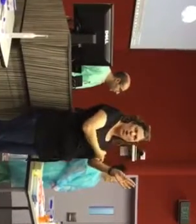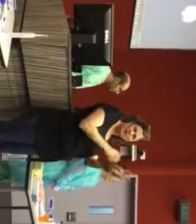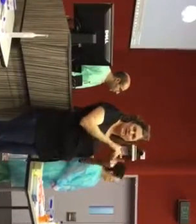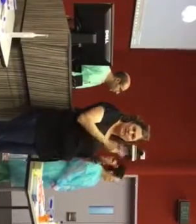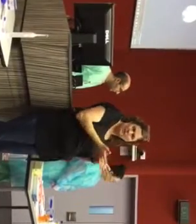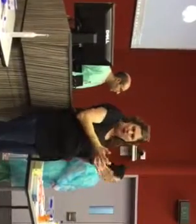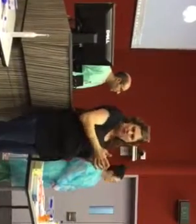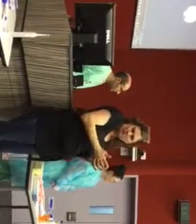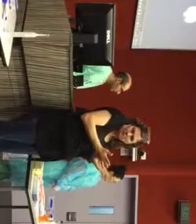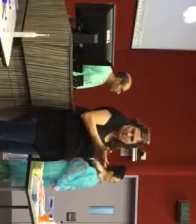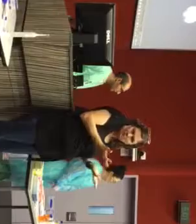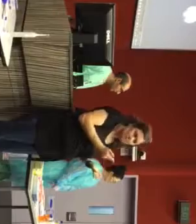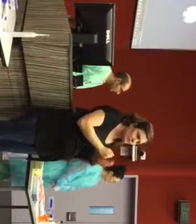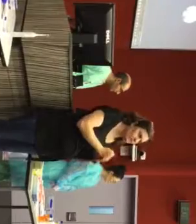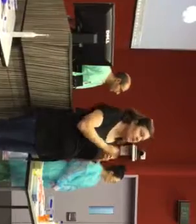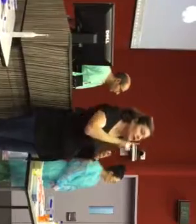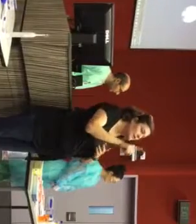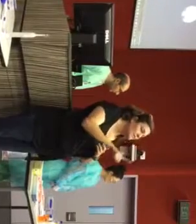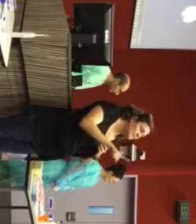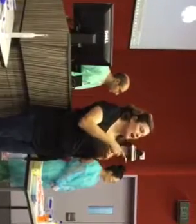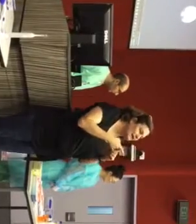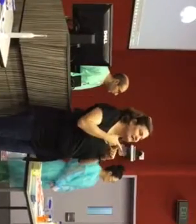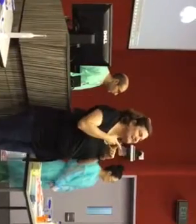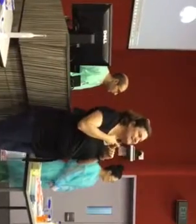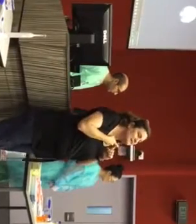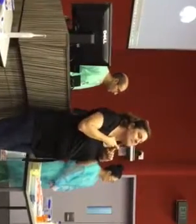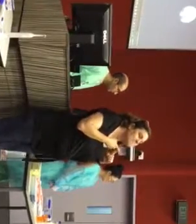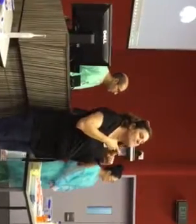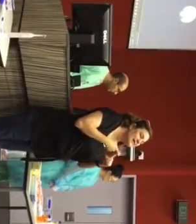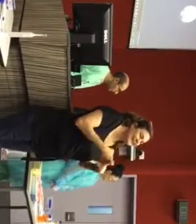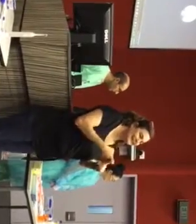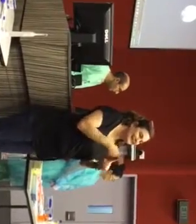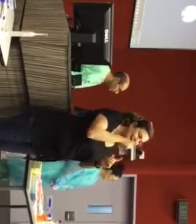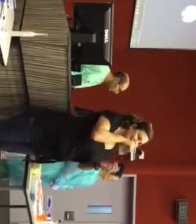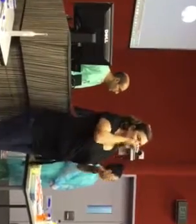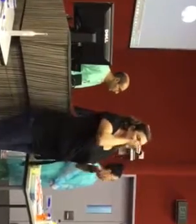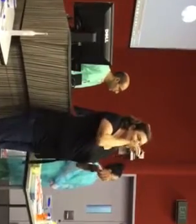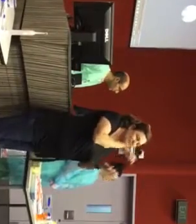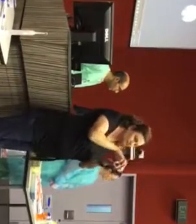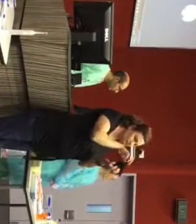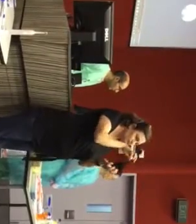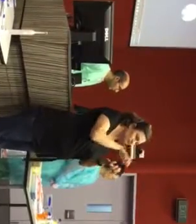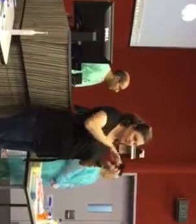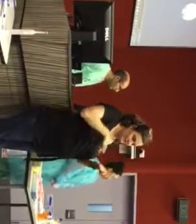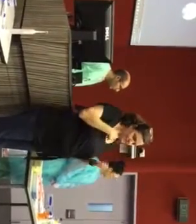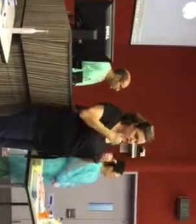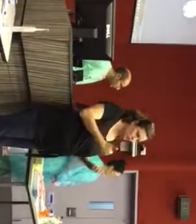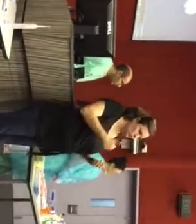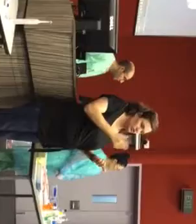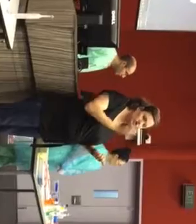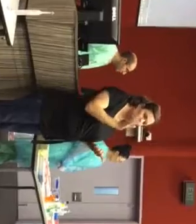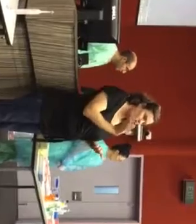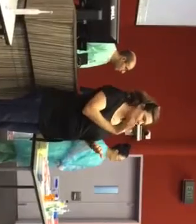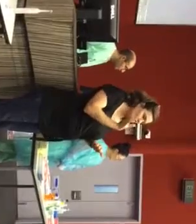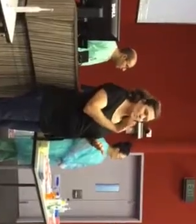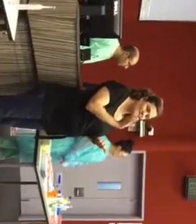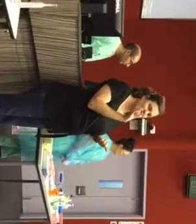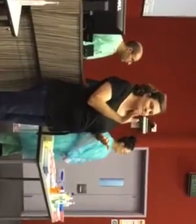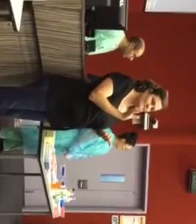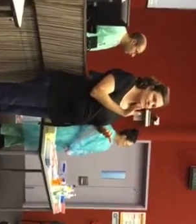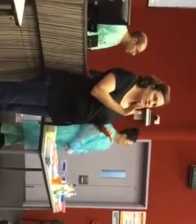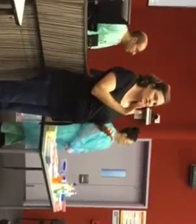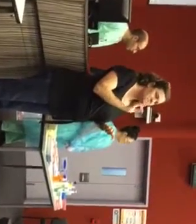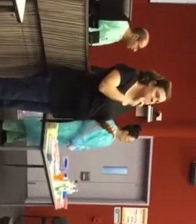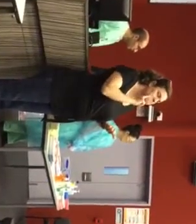in. But if you're talking about stability for a denture and the ability to eat comfortably for a denture not to move around, then the implant is a